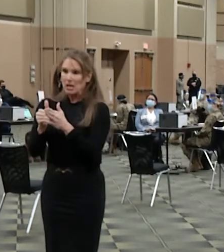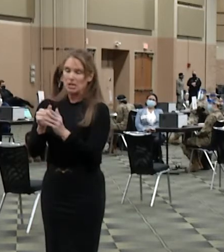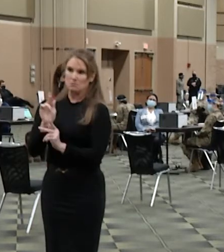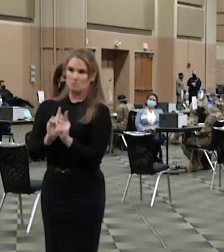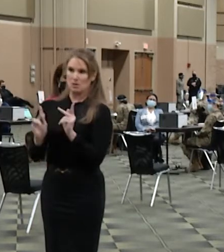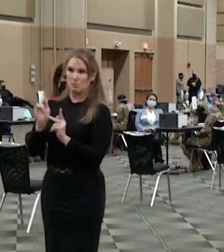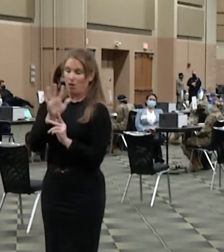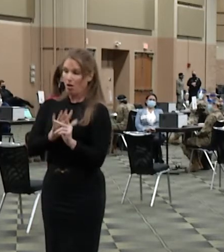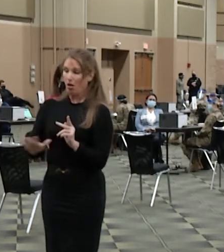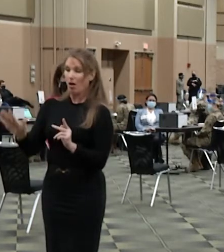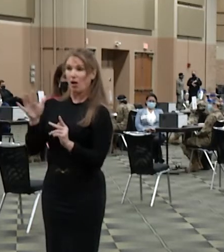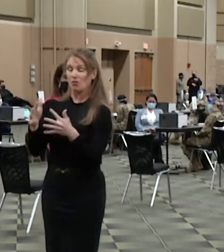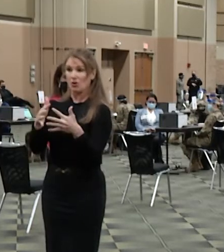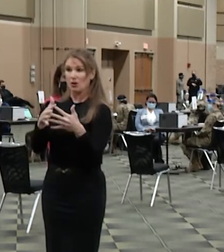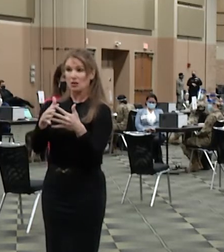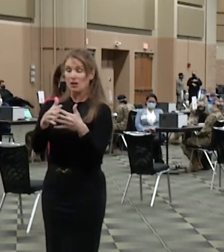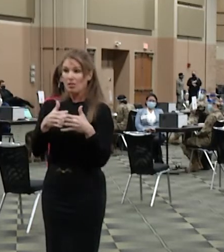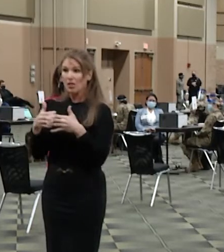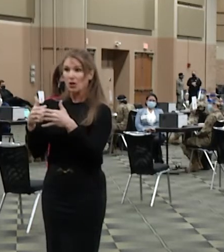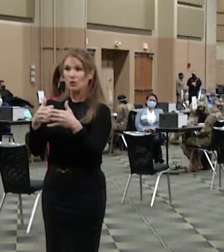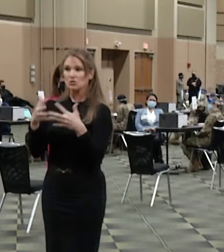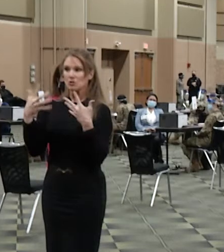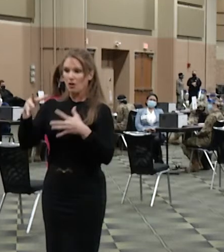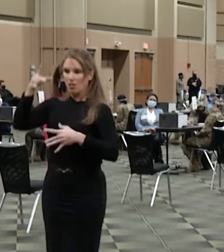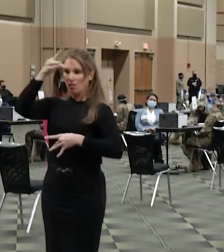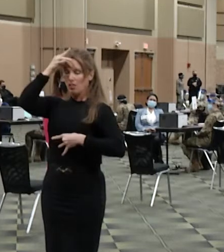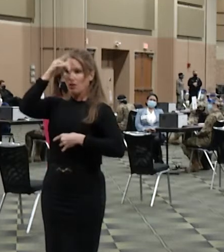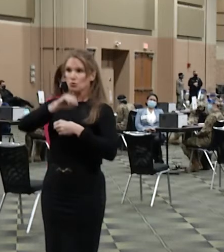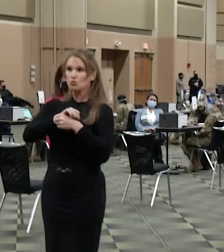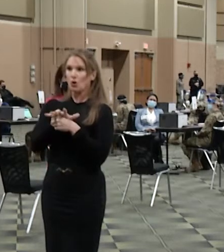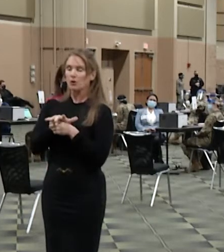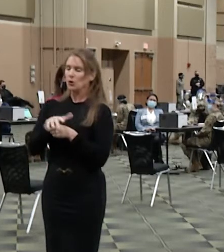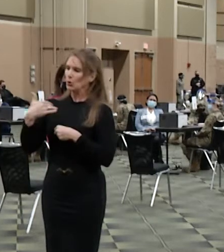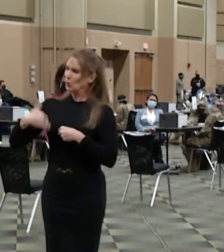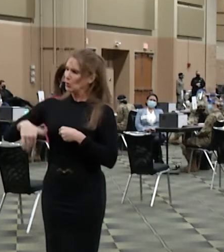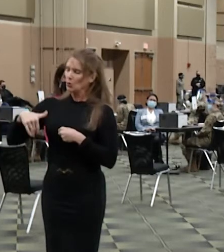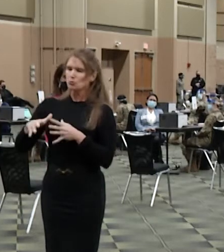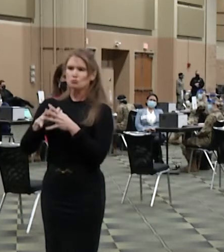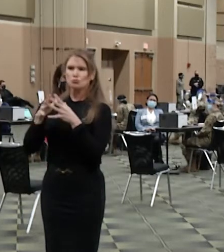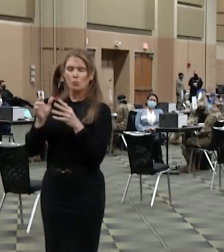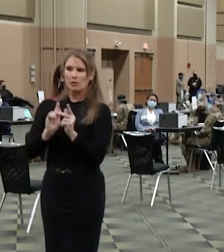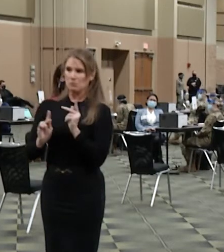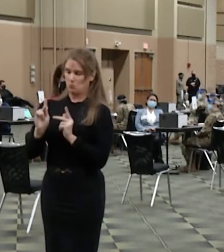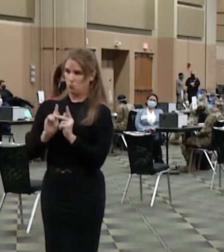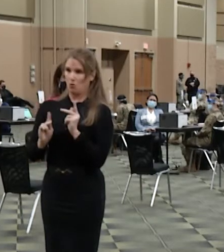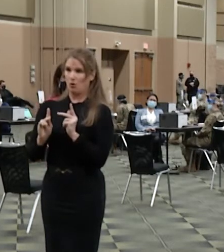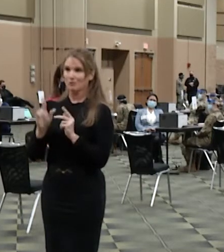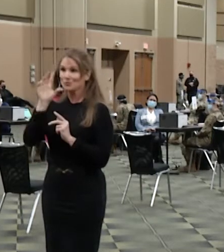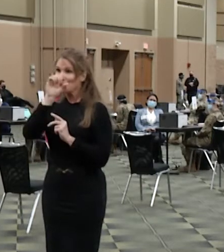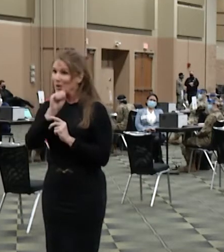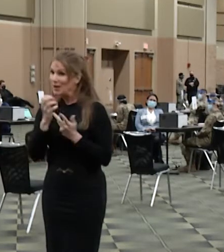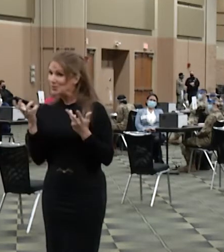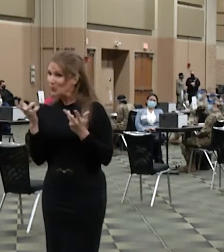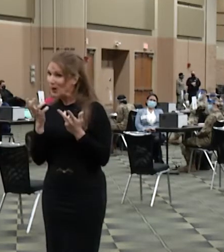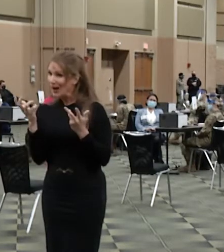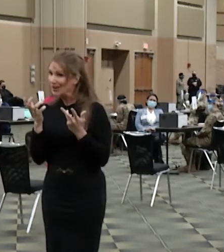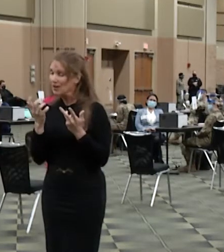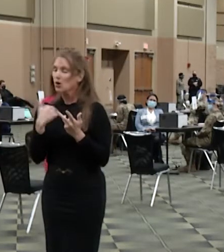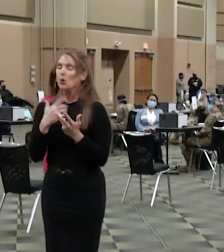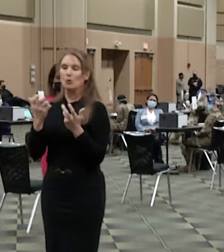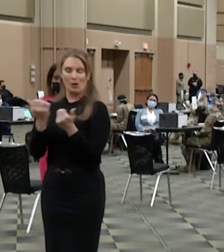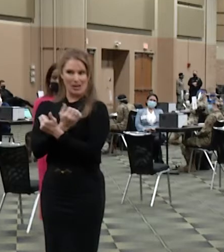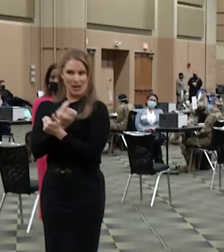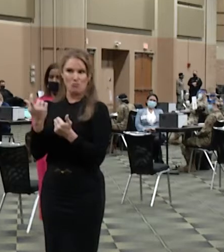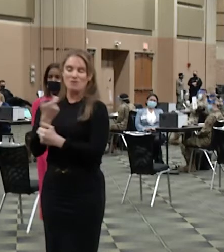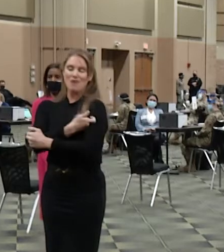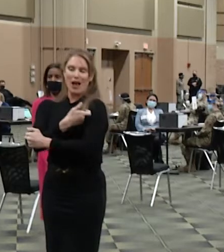people across the country have contracted COVID. That's a lot of people. So guess what? Although we want